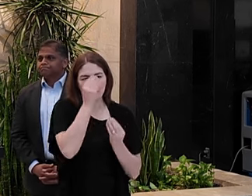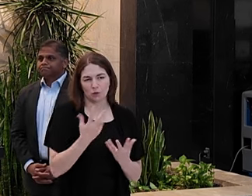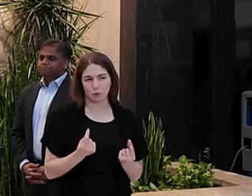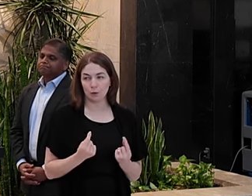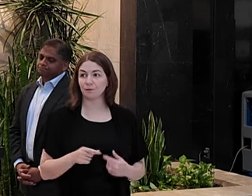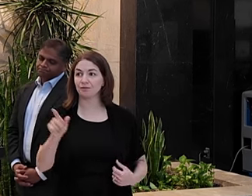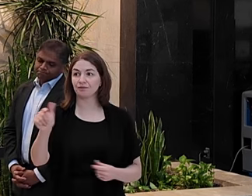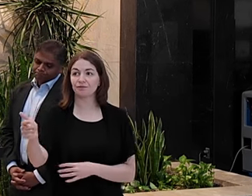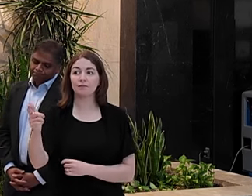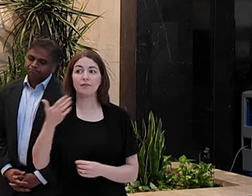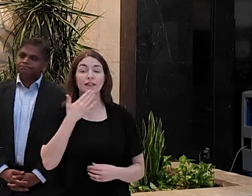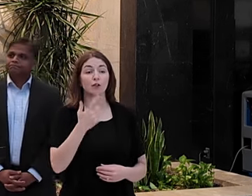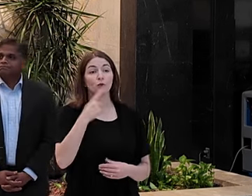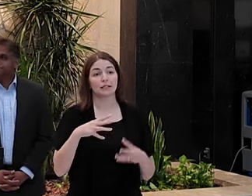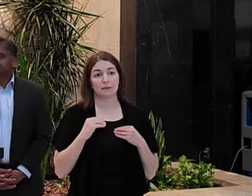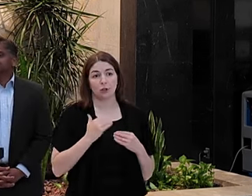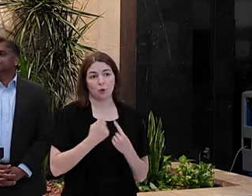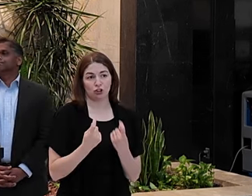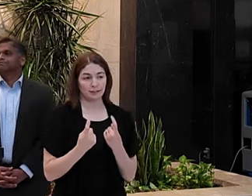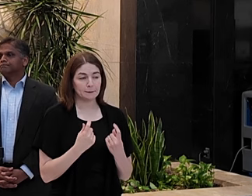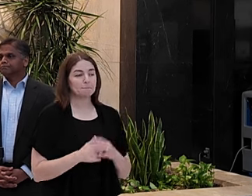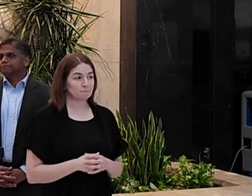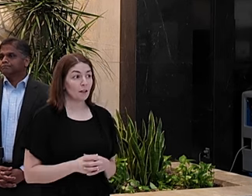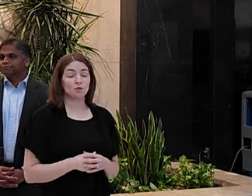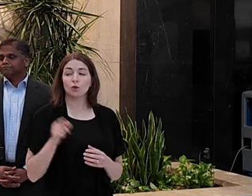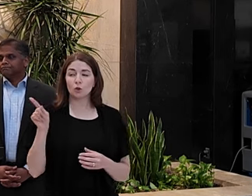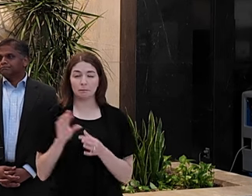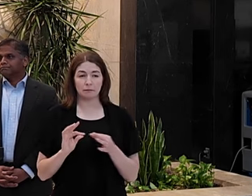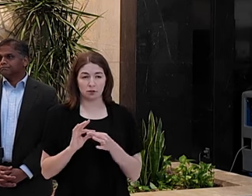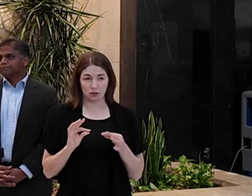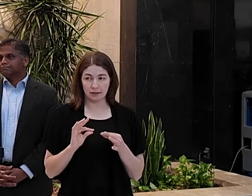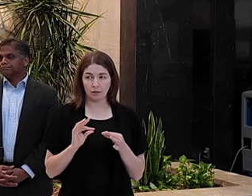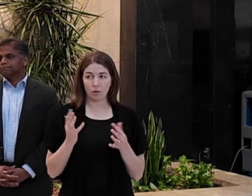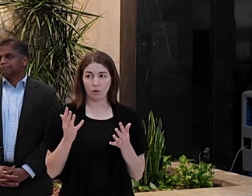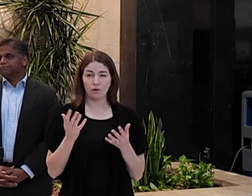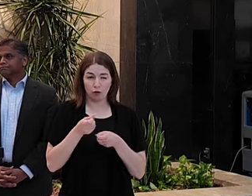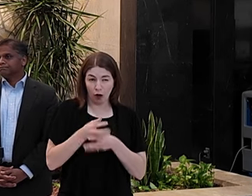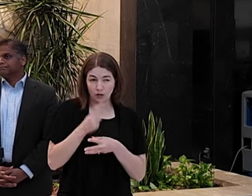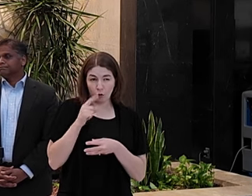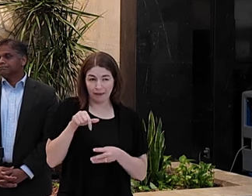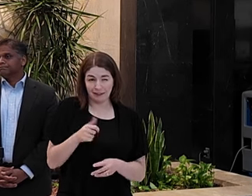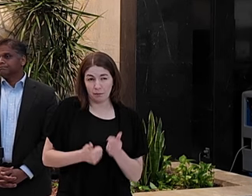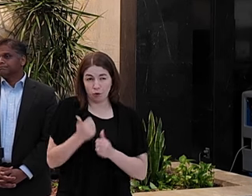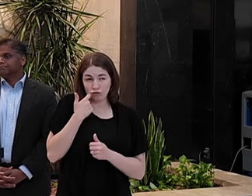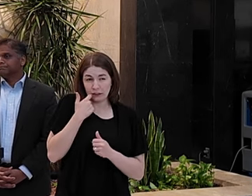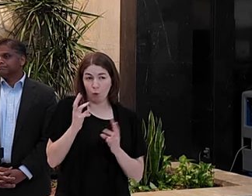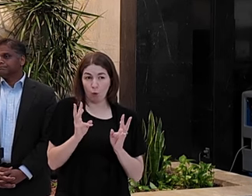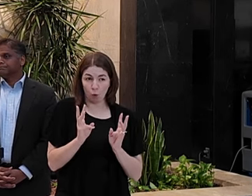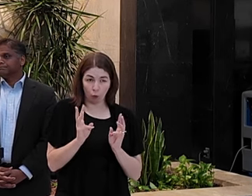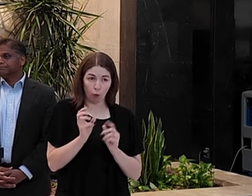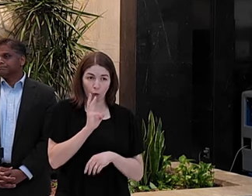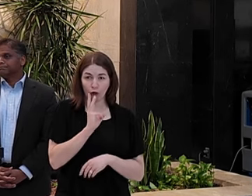Hello, thanks for taking our questions. So what you're saying is the root cause of this latest water issue is of course what we reported